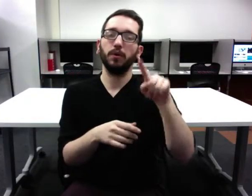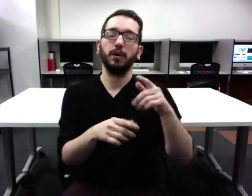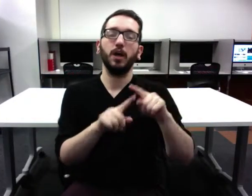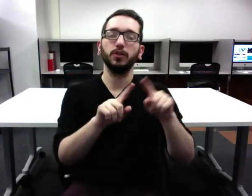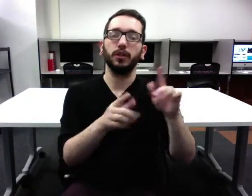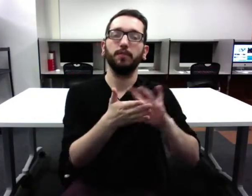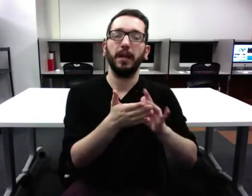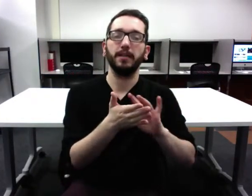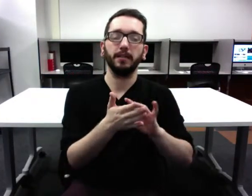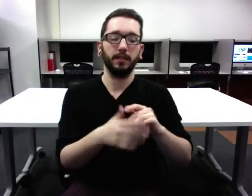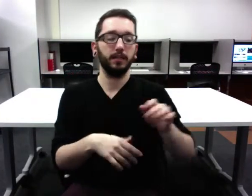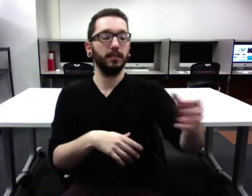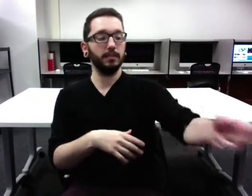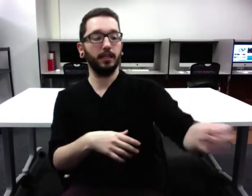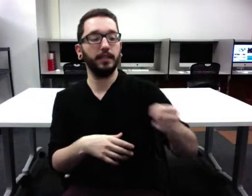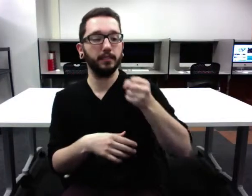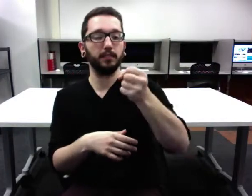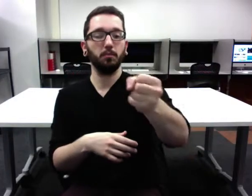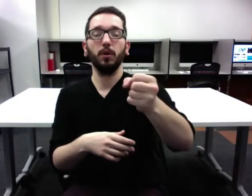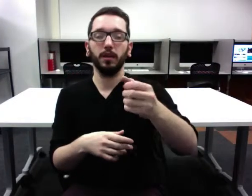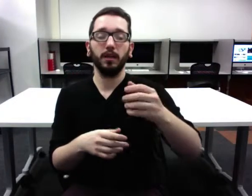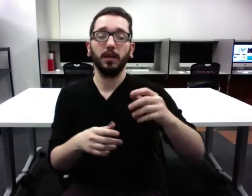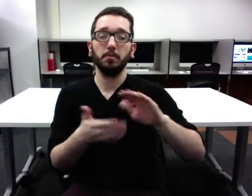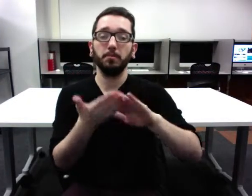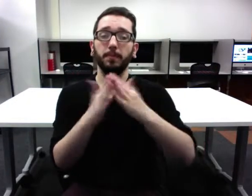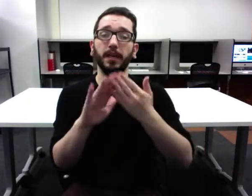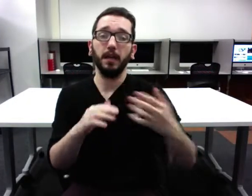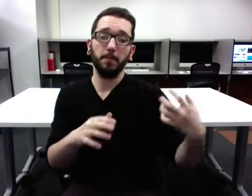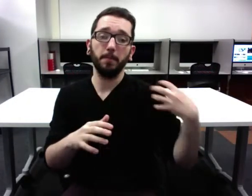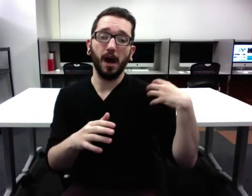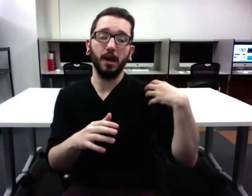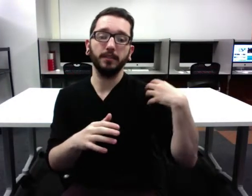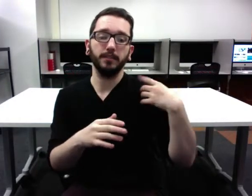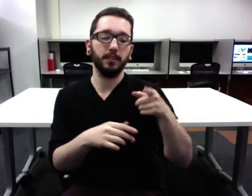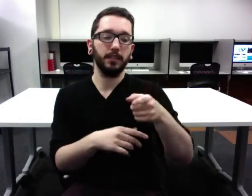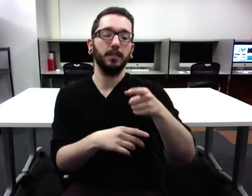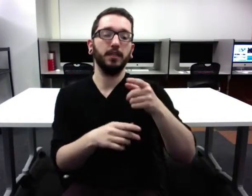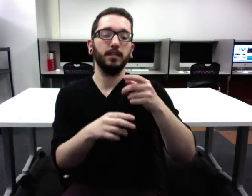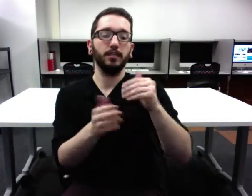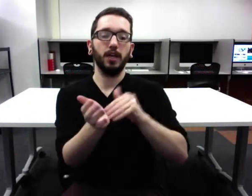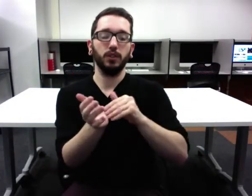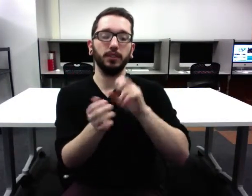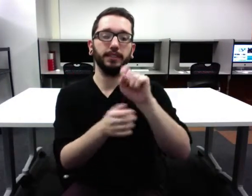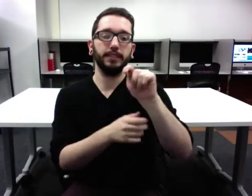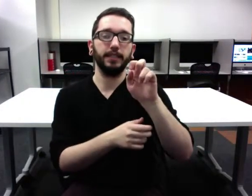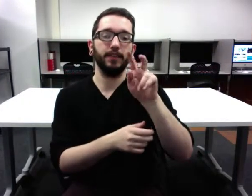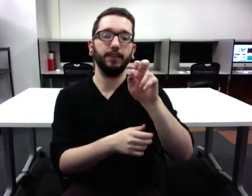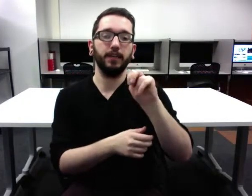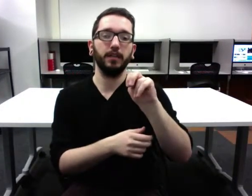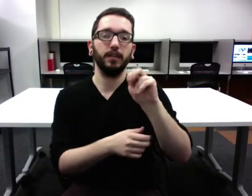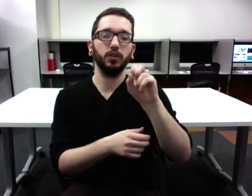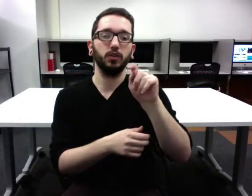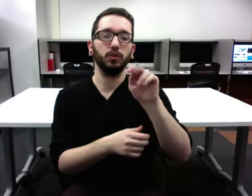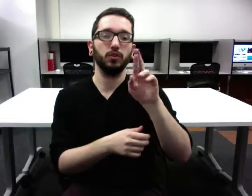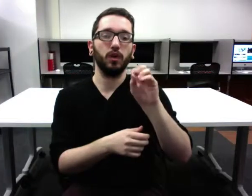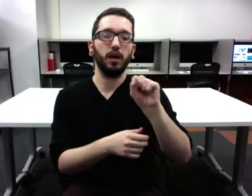from NIH who was one of their intramural investigators, Dr. Stephen Strauss, to be the first director of the center, and he's the director